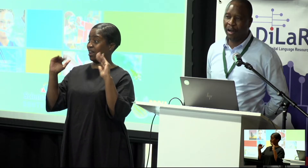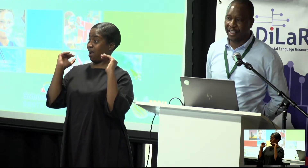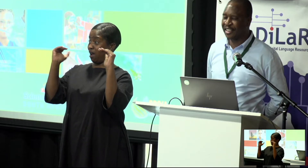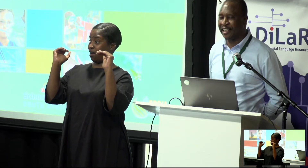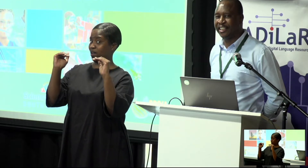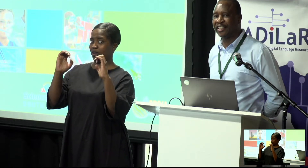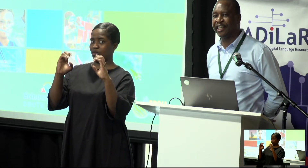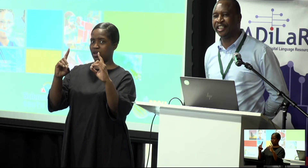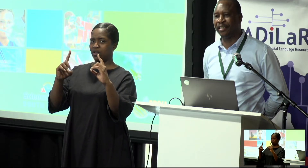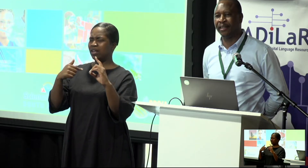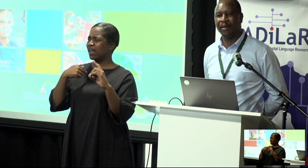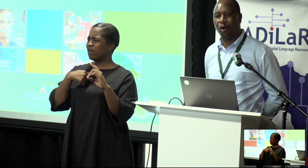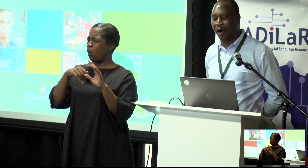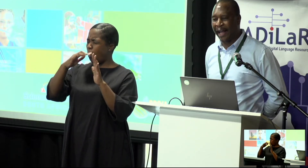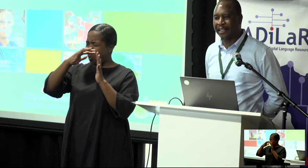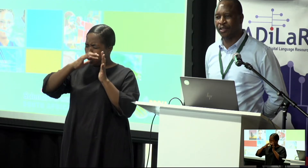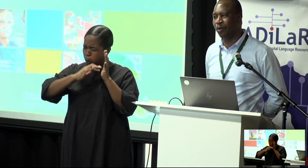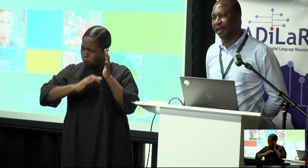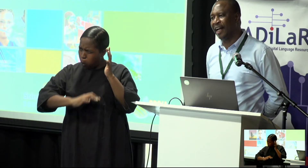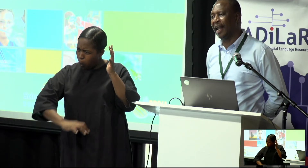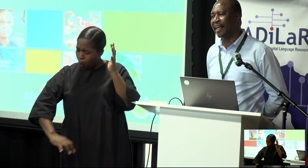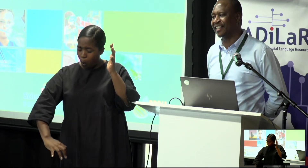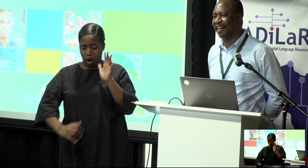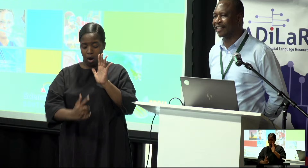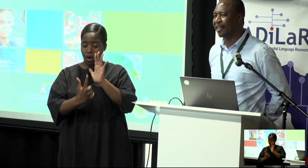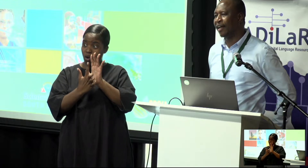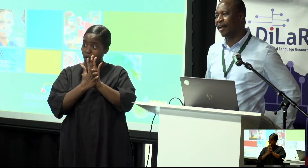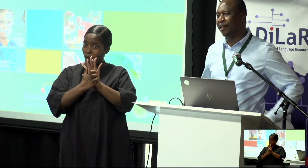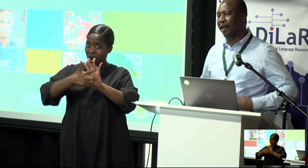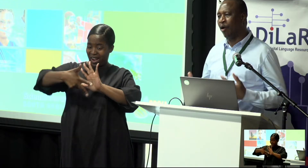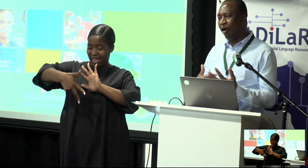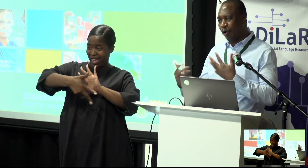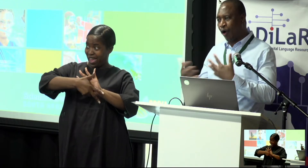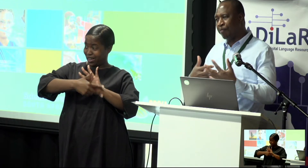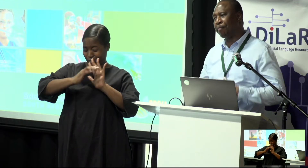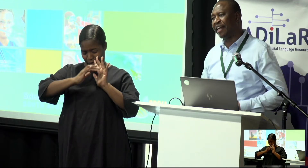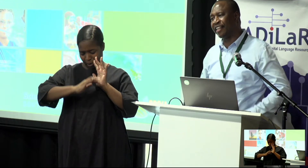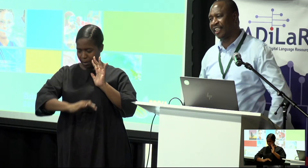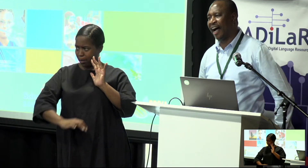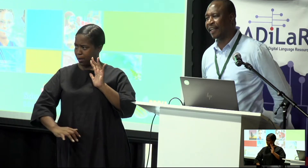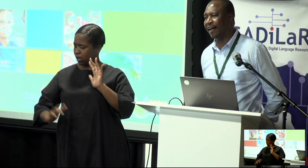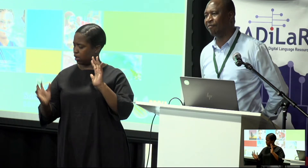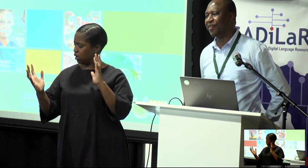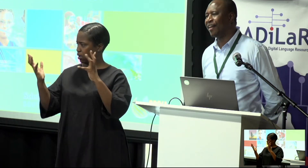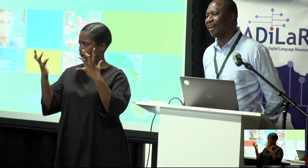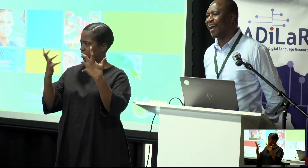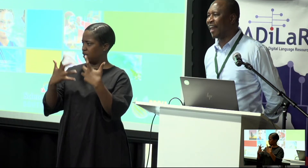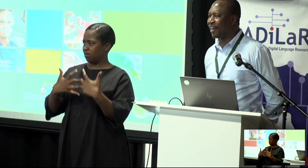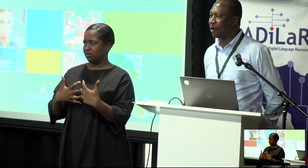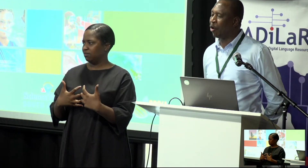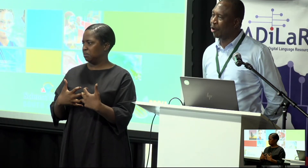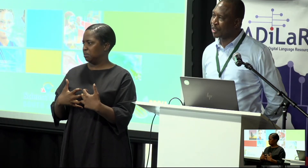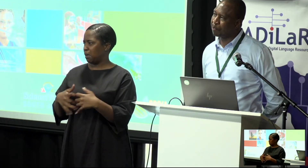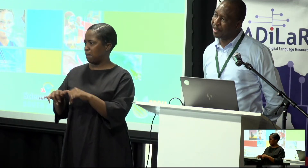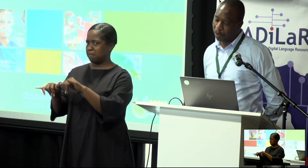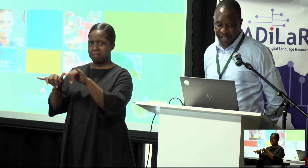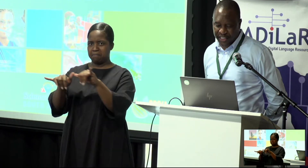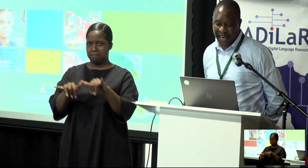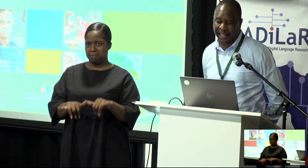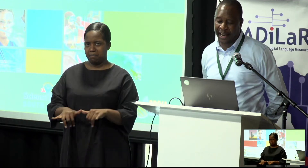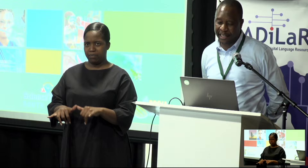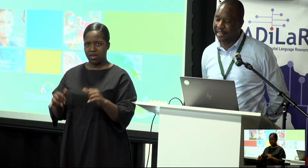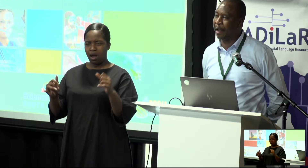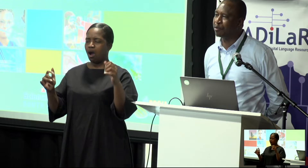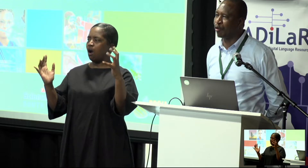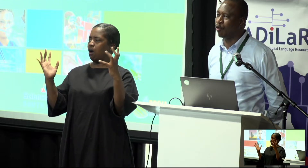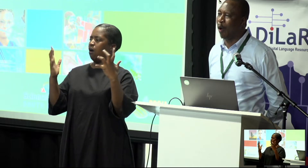through all this legislation or acts, you'll realize that they all complement each other and they all speak to